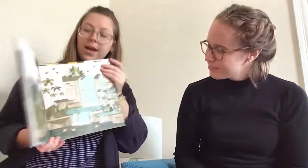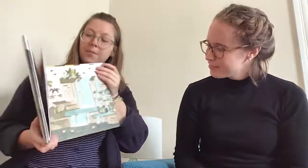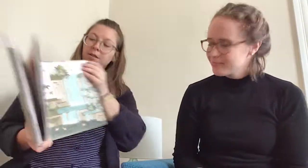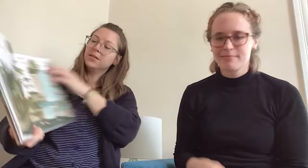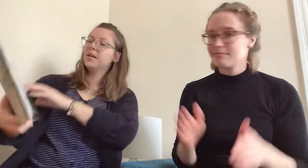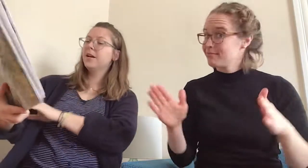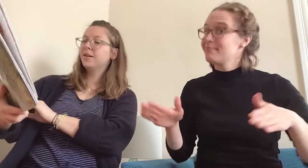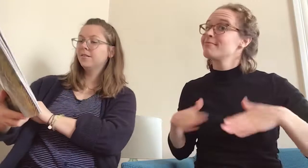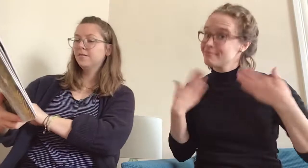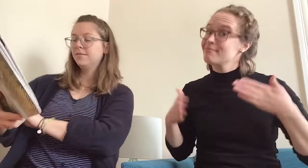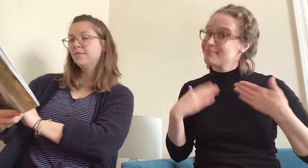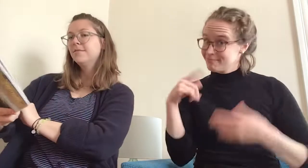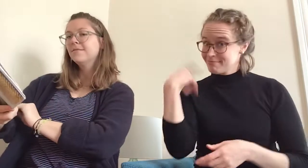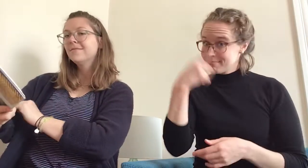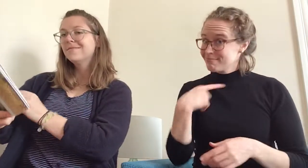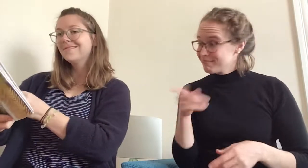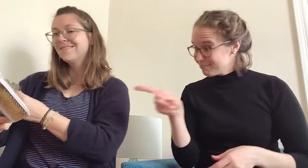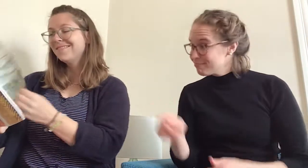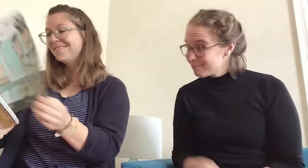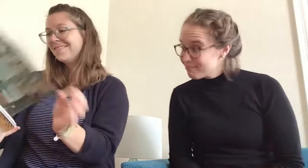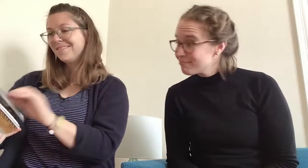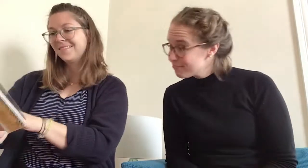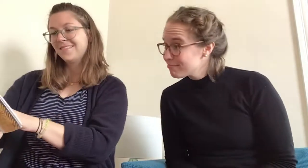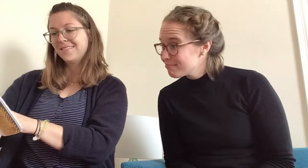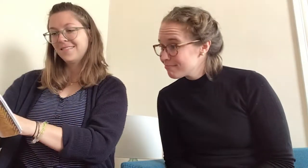One happy looking tiger.